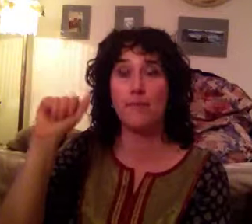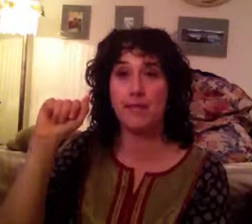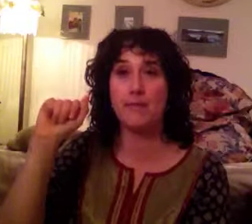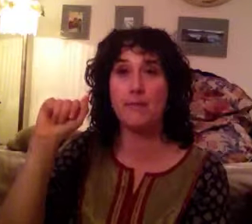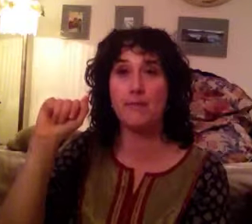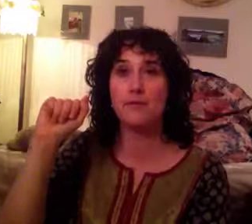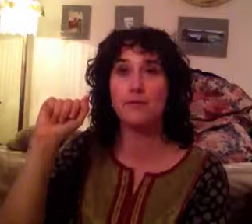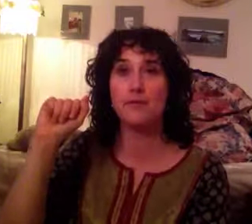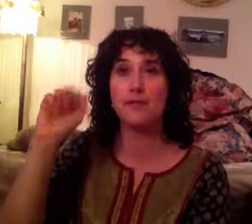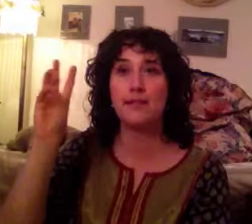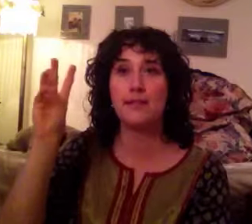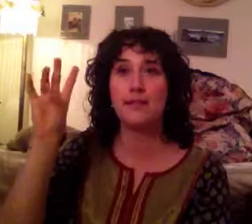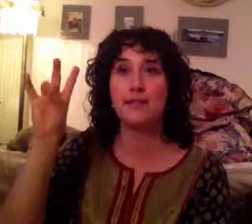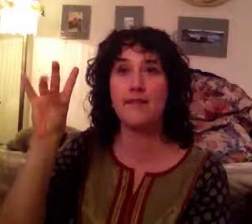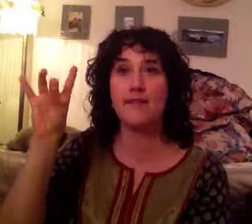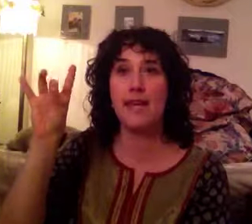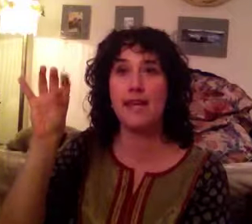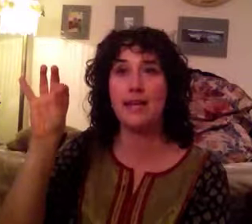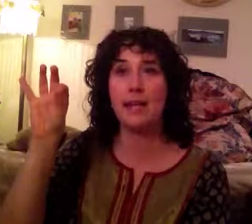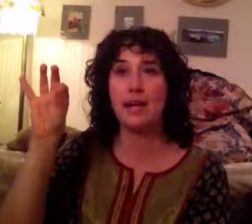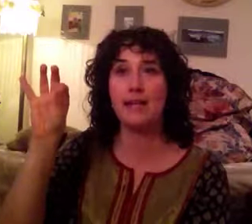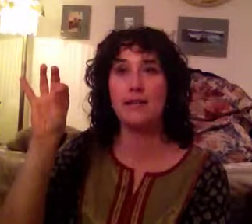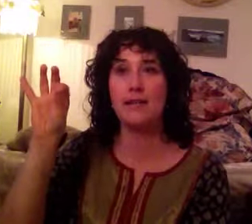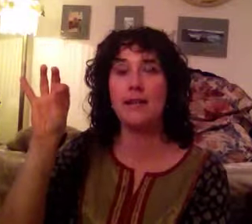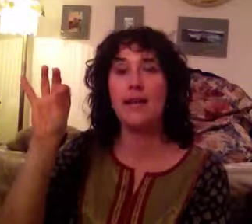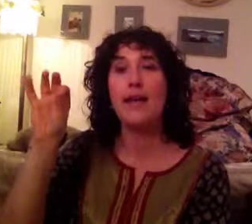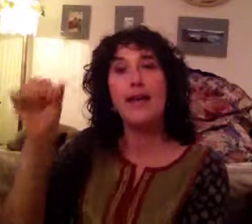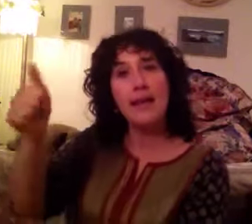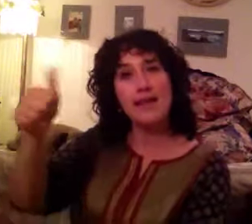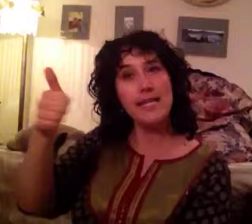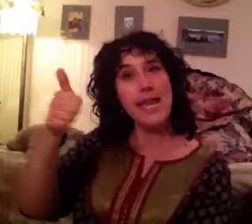these numbers. 6, 7, 8, 9, and then 10.